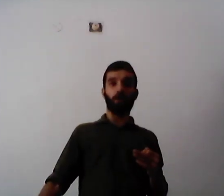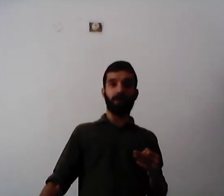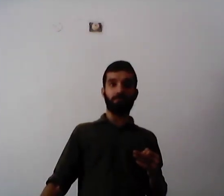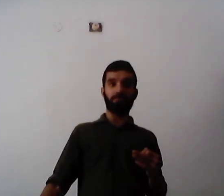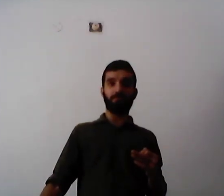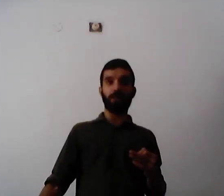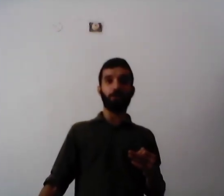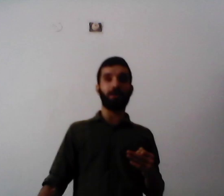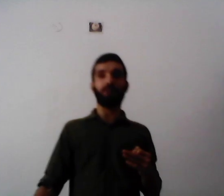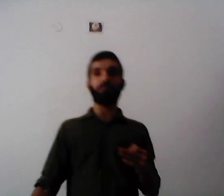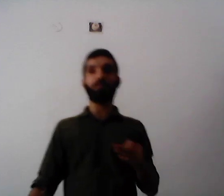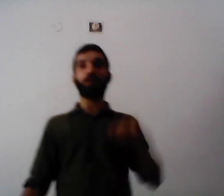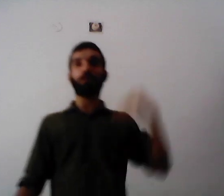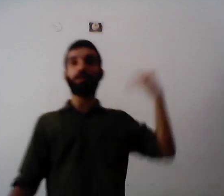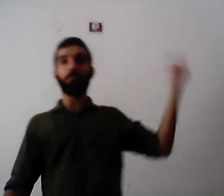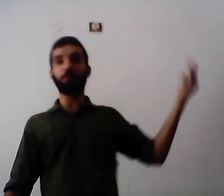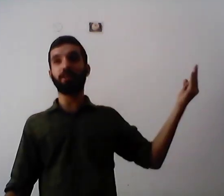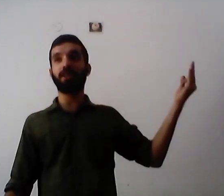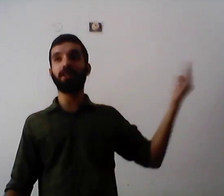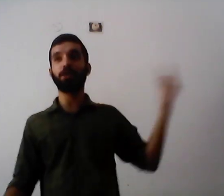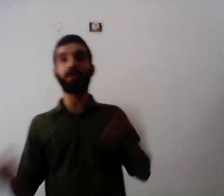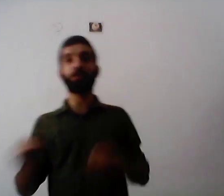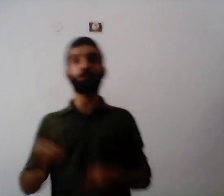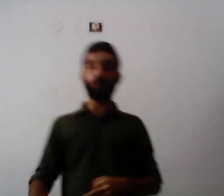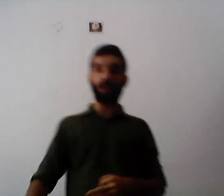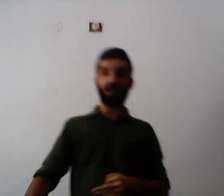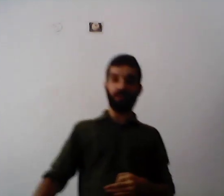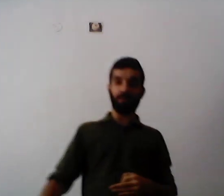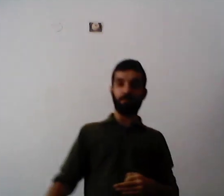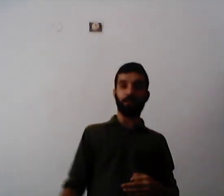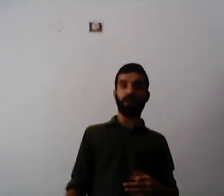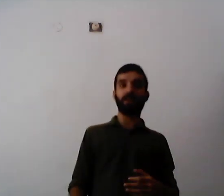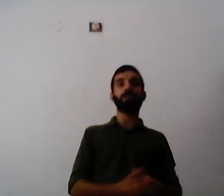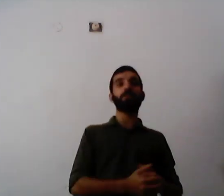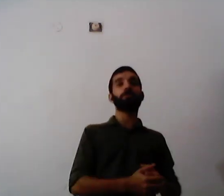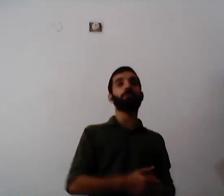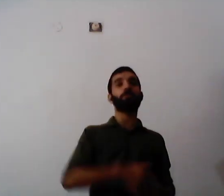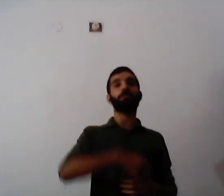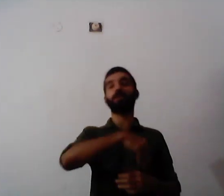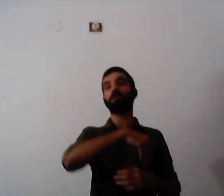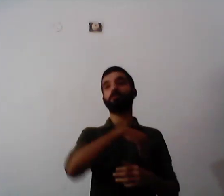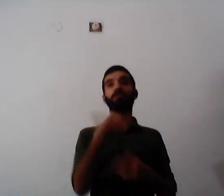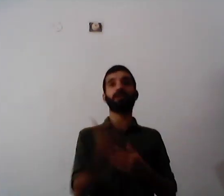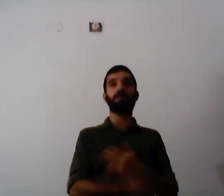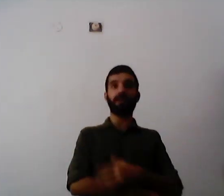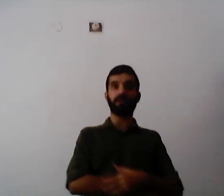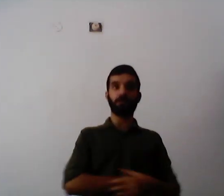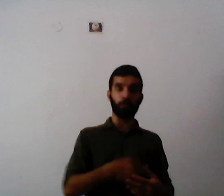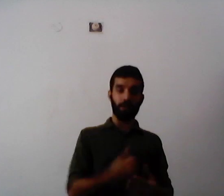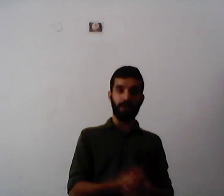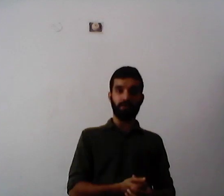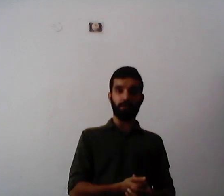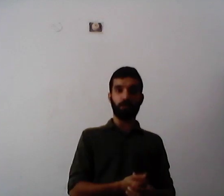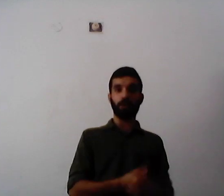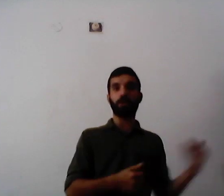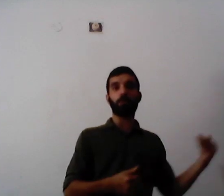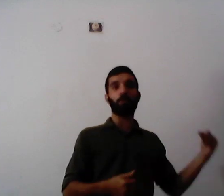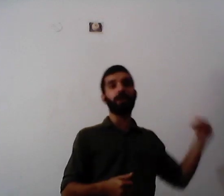underwater. Like you are not a mountaineer, you are a scuba diver. Okay, so think of yourself as a scuba diver. Okay, you are going to